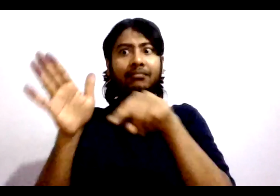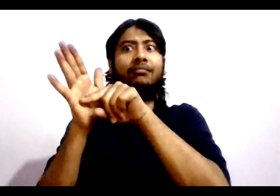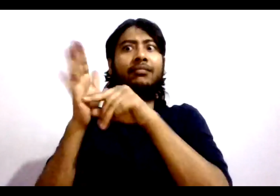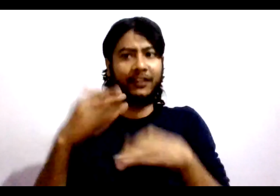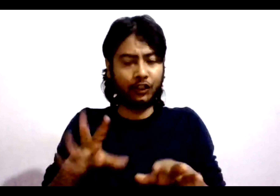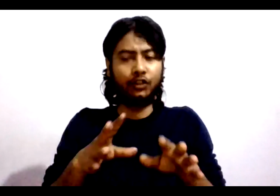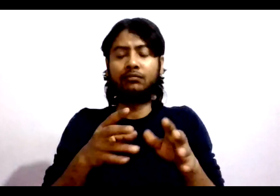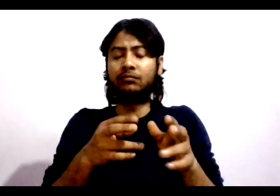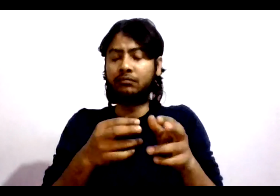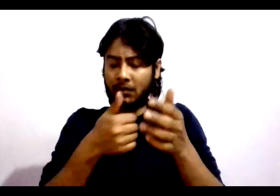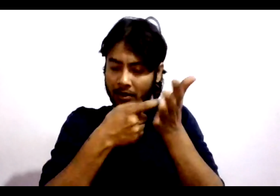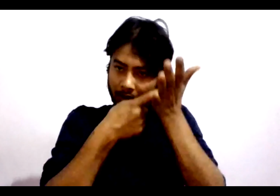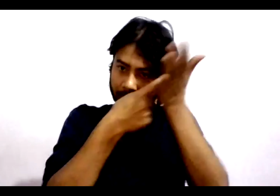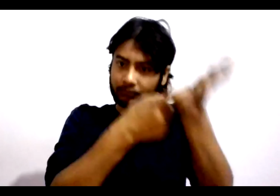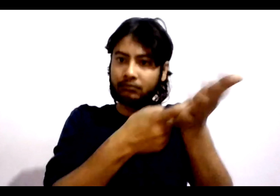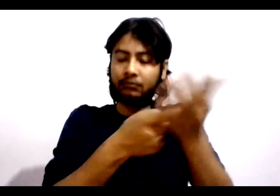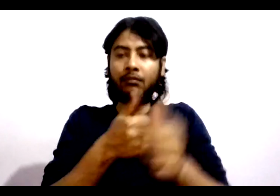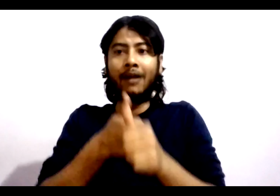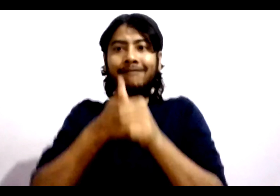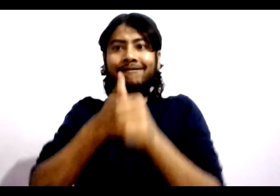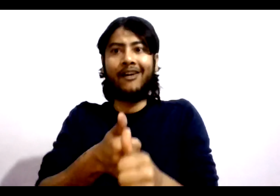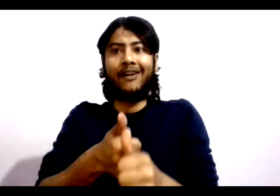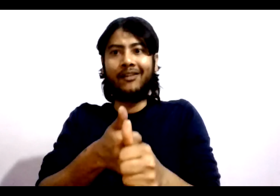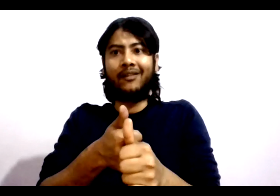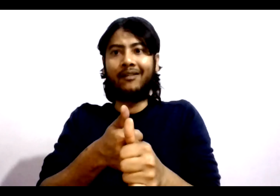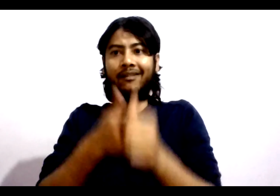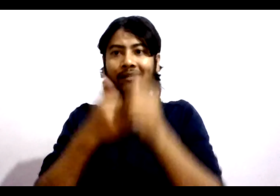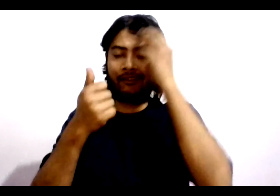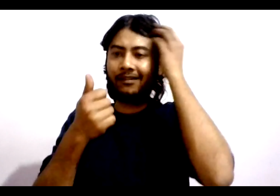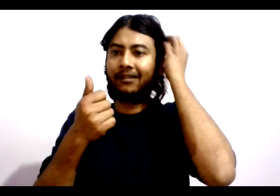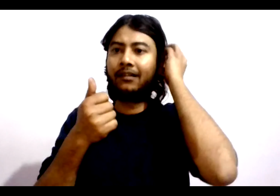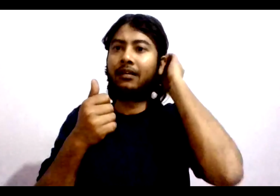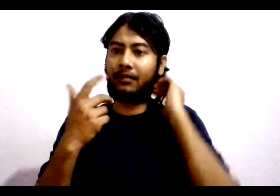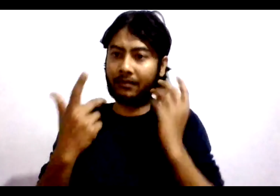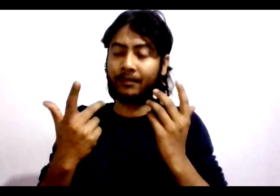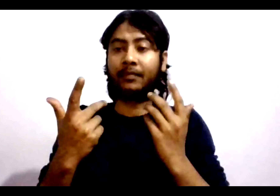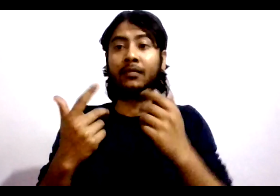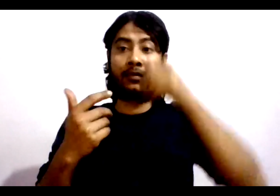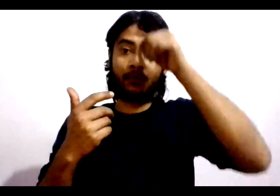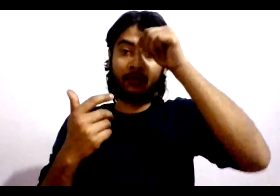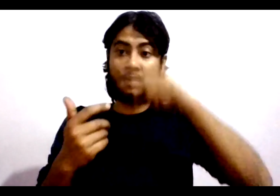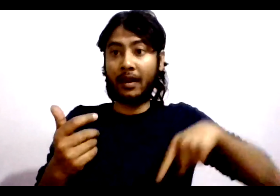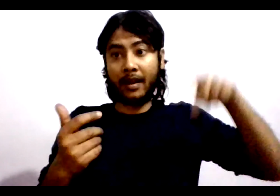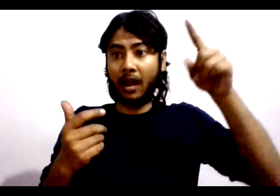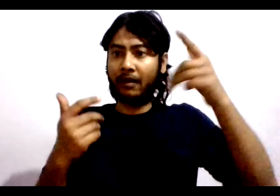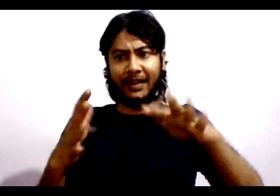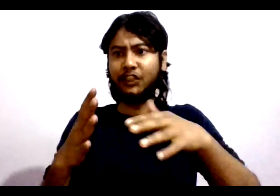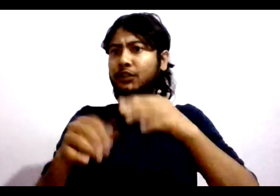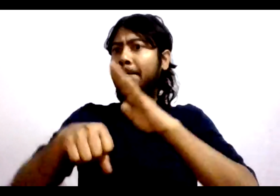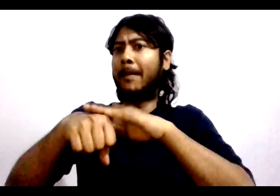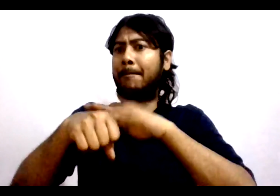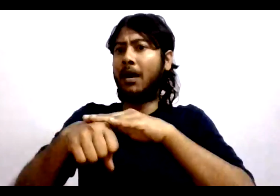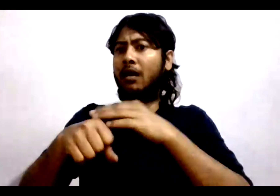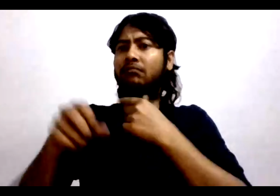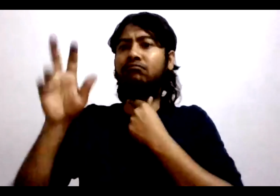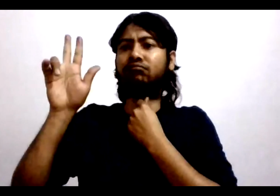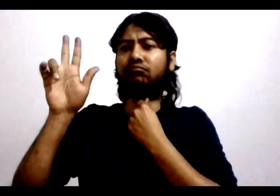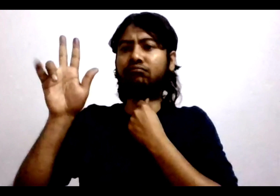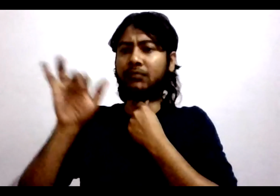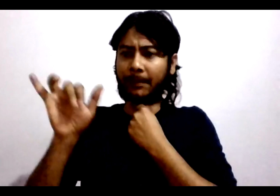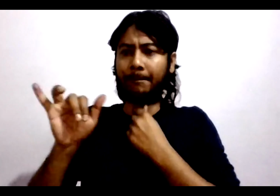as a nation have signed and ratified. And I'm sure when we sign and ratify, all the states